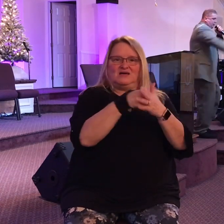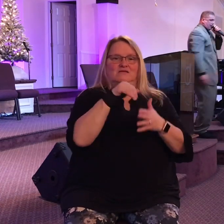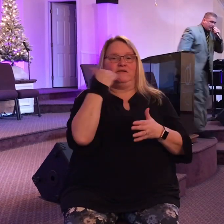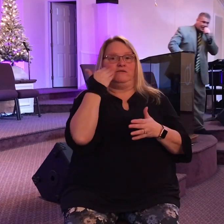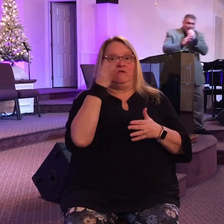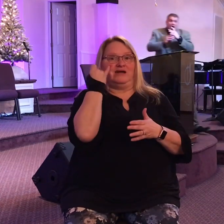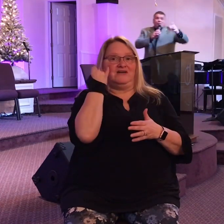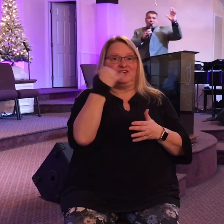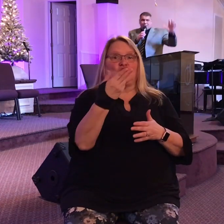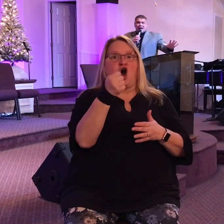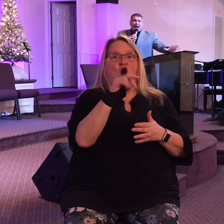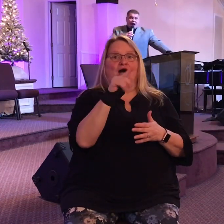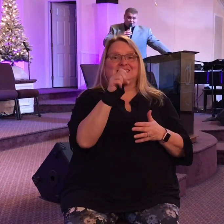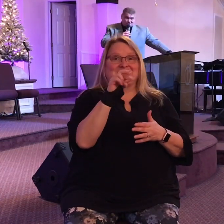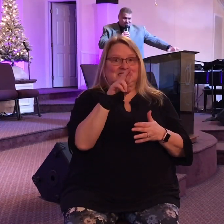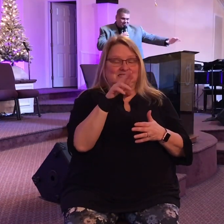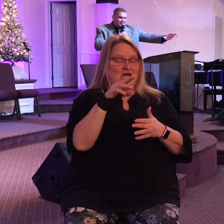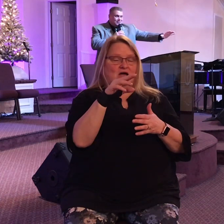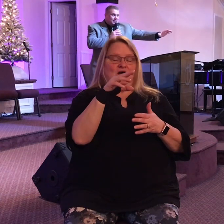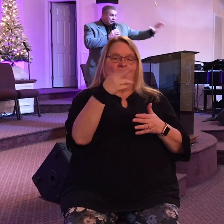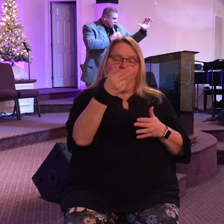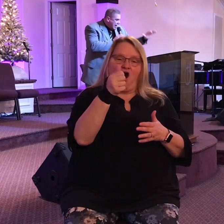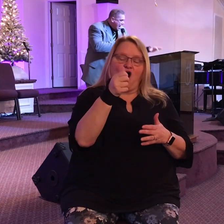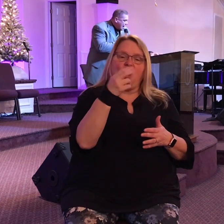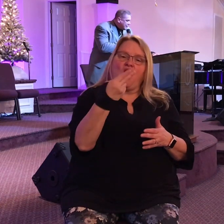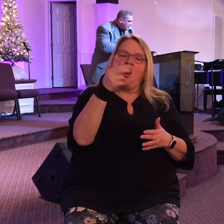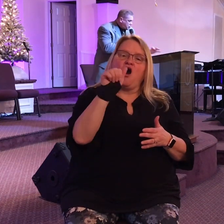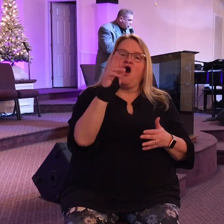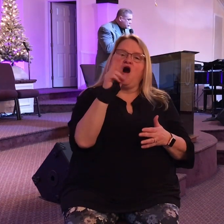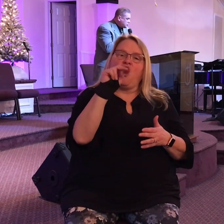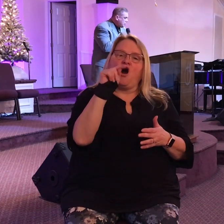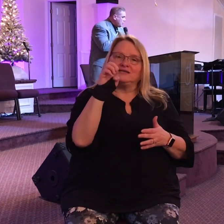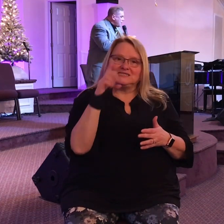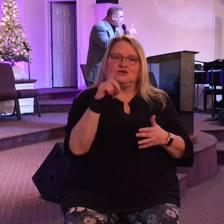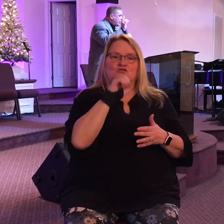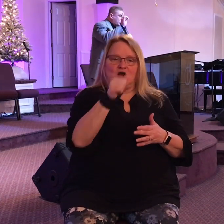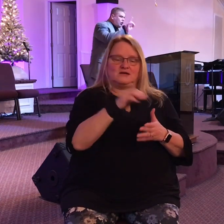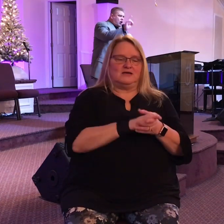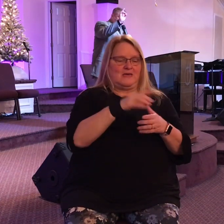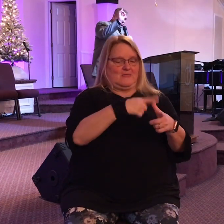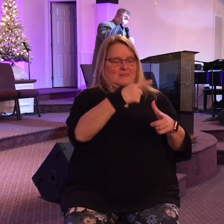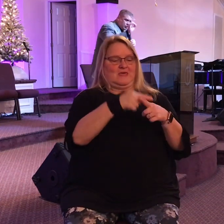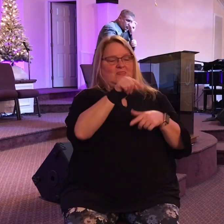or not, y'all ain't gonna help me right there, then the big house is gonna have issues. But when you are surrendered to